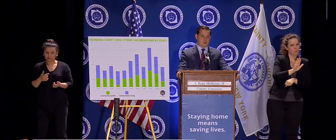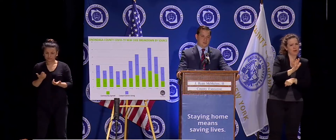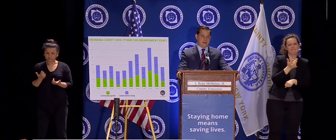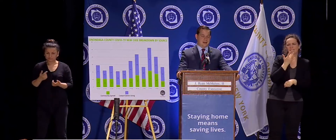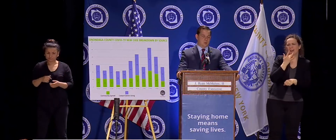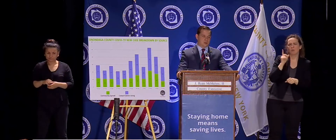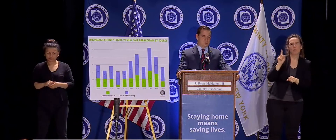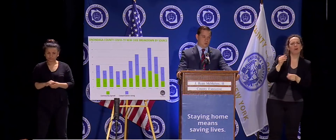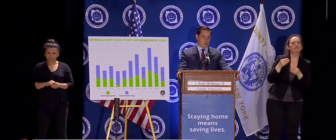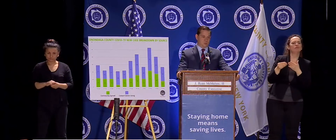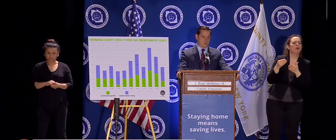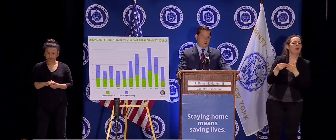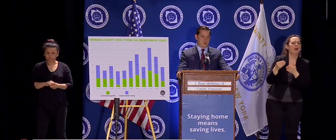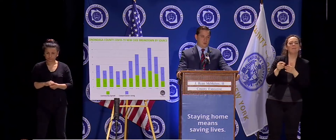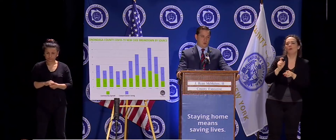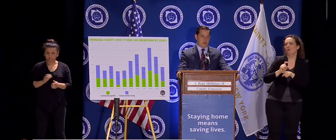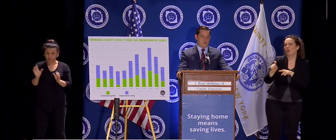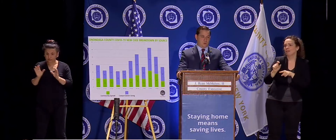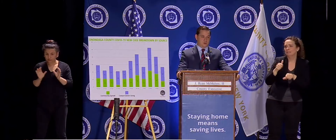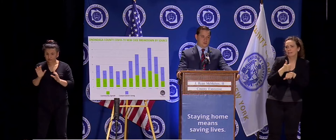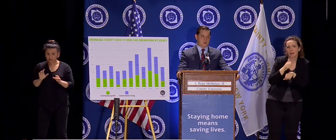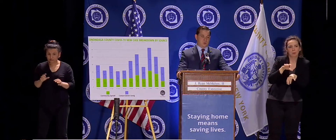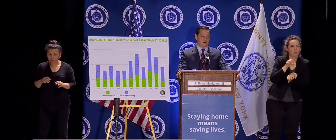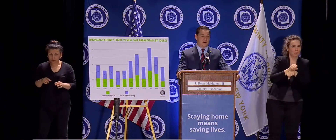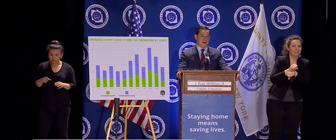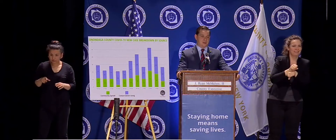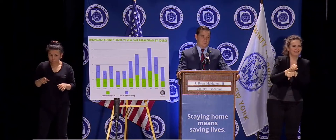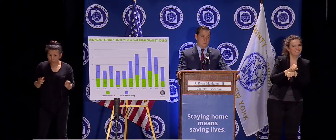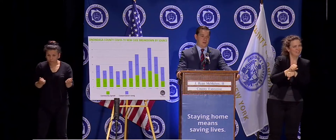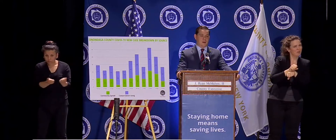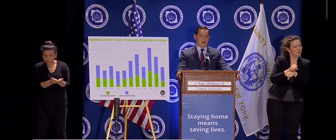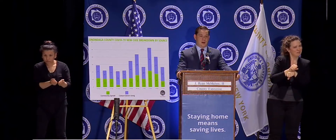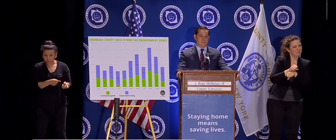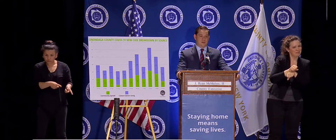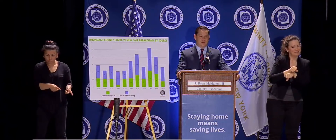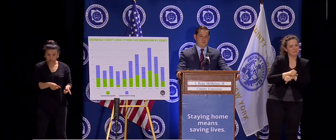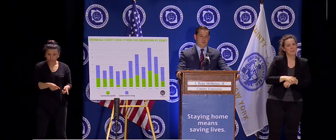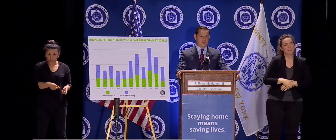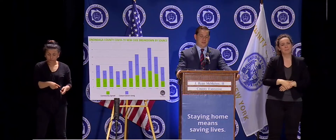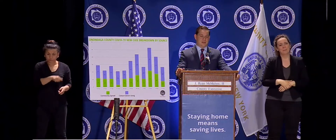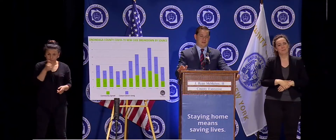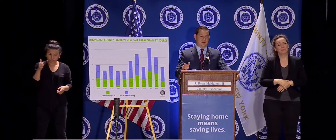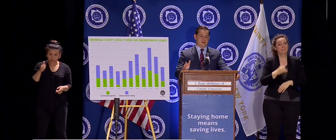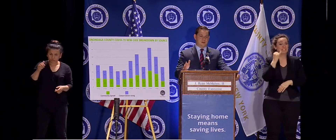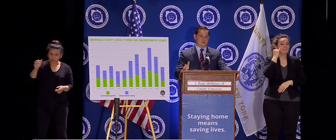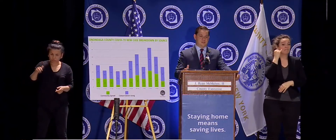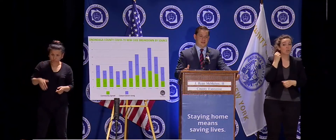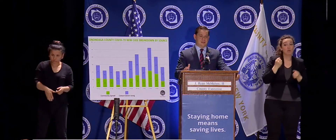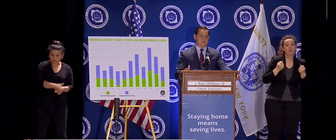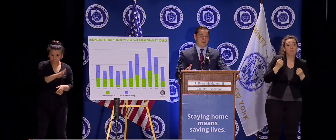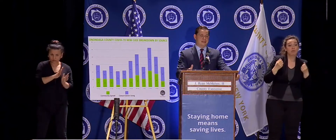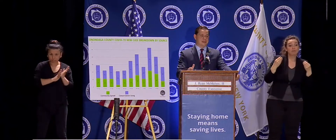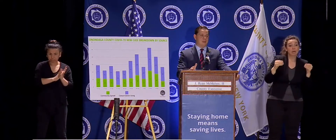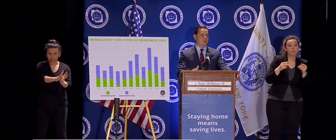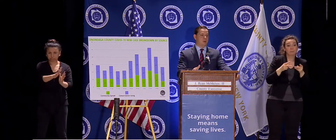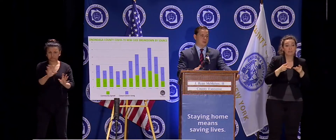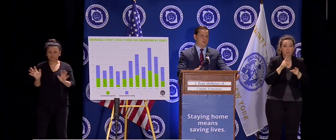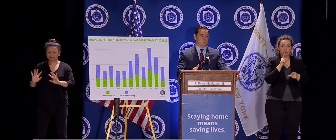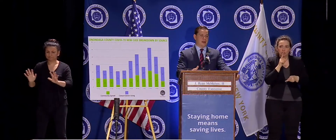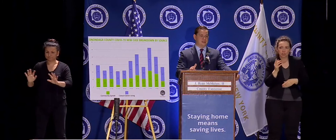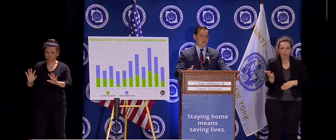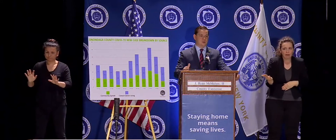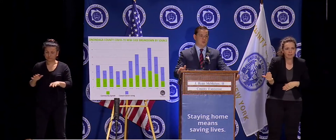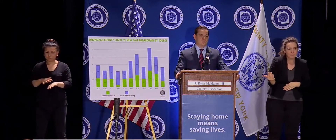dealers that are just letting anyone in the showrooms, we're going to enforce this and we're going to fine because we need to lead by example